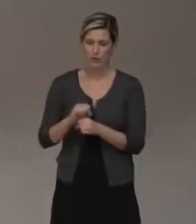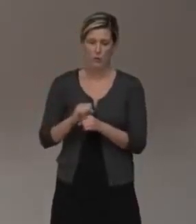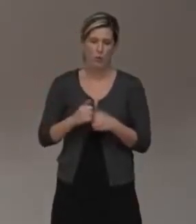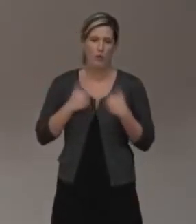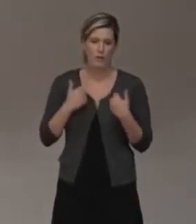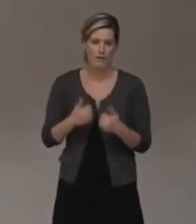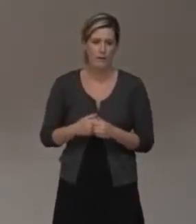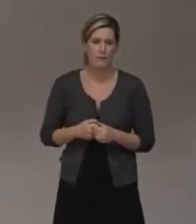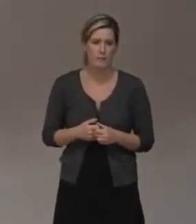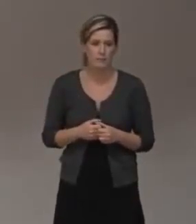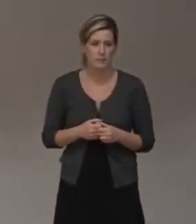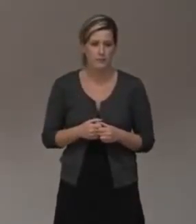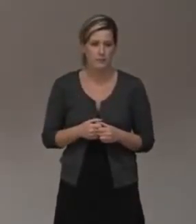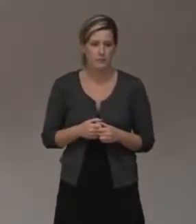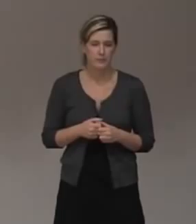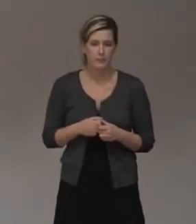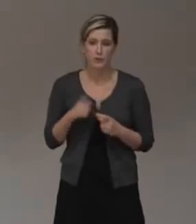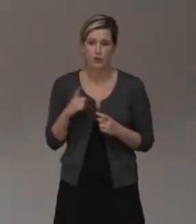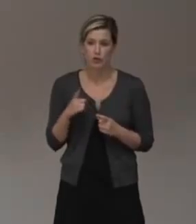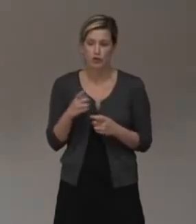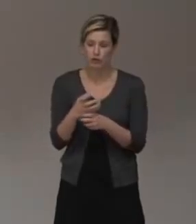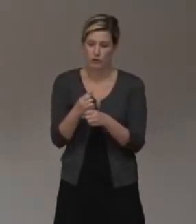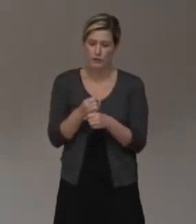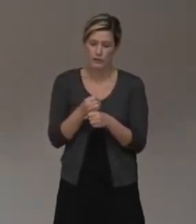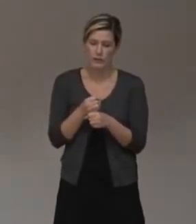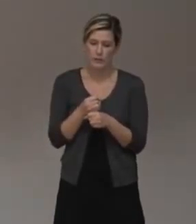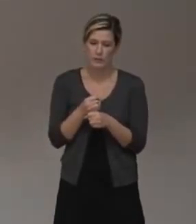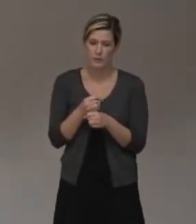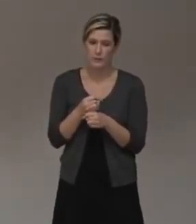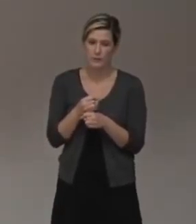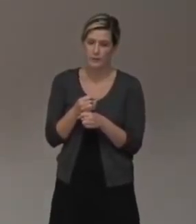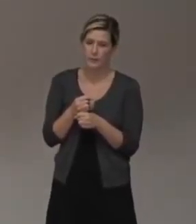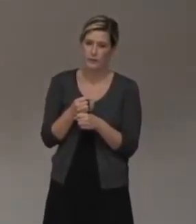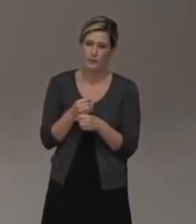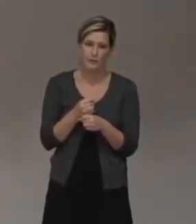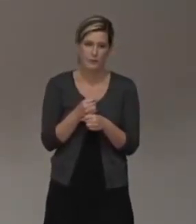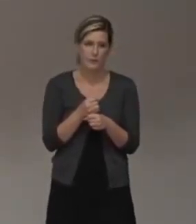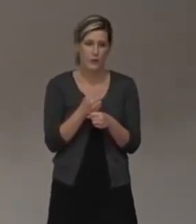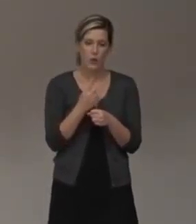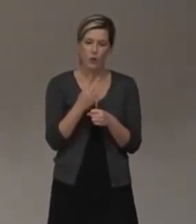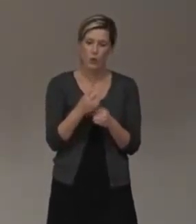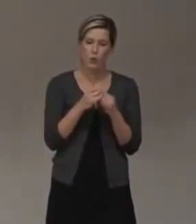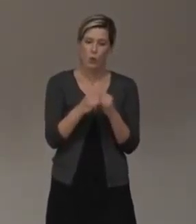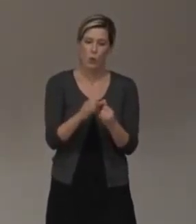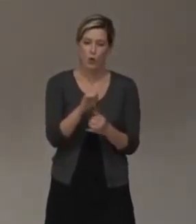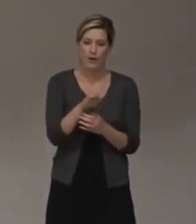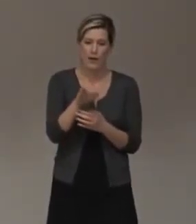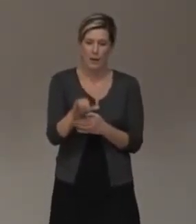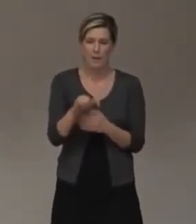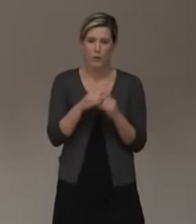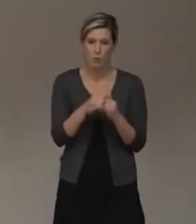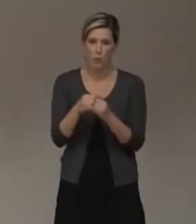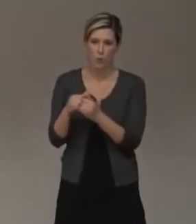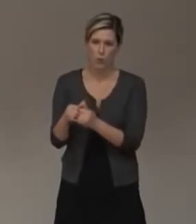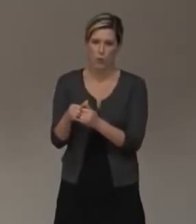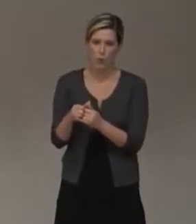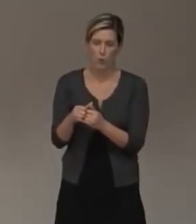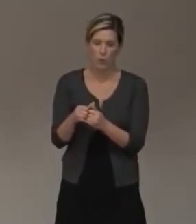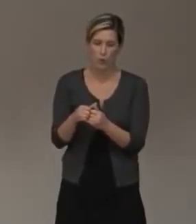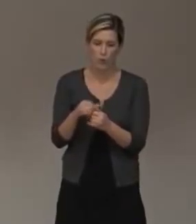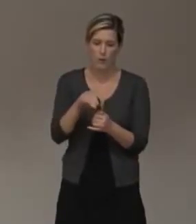She is the recipient of two Emmy Awards, an Edward